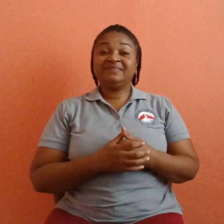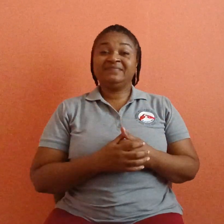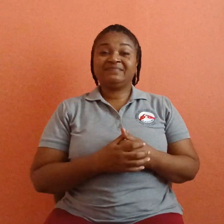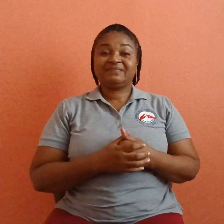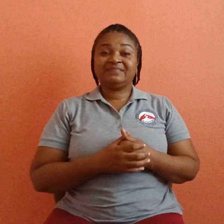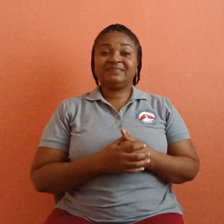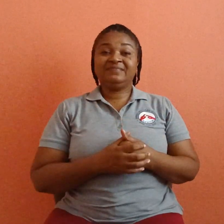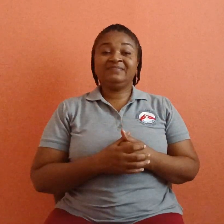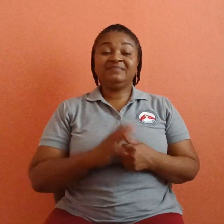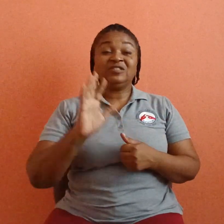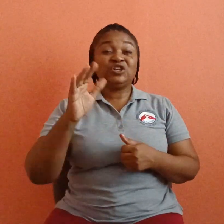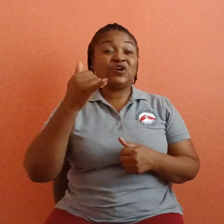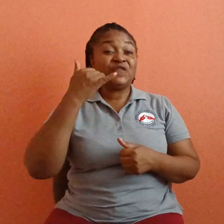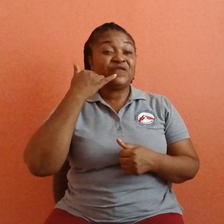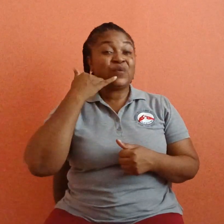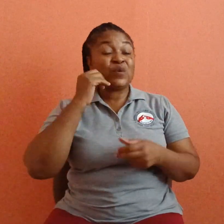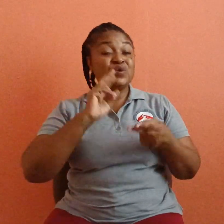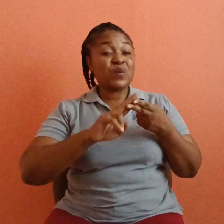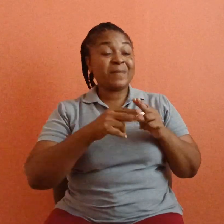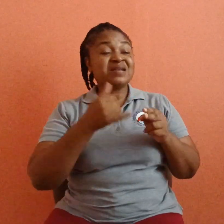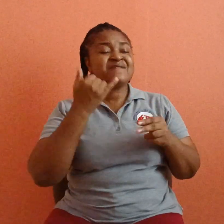your telephone number if you have one,